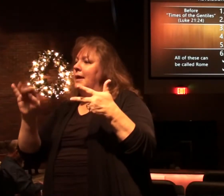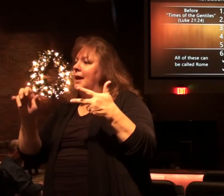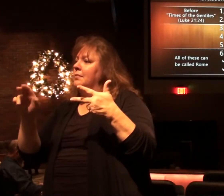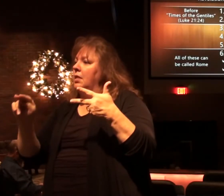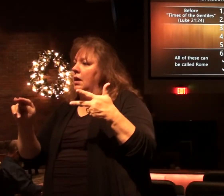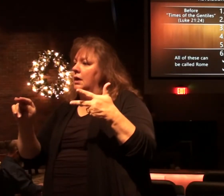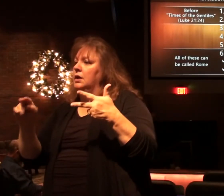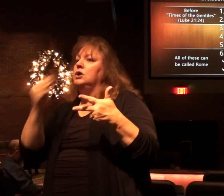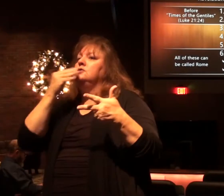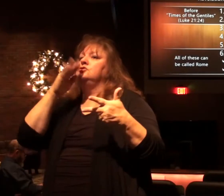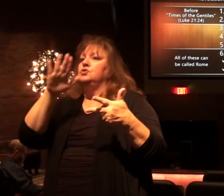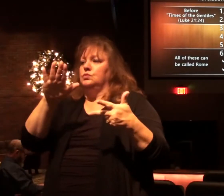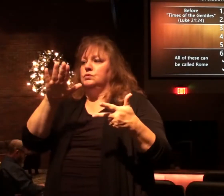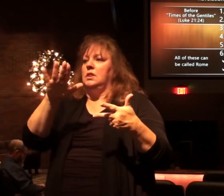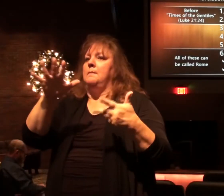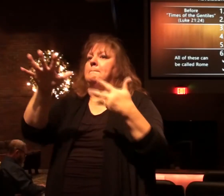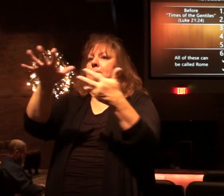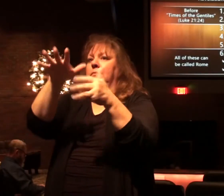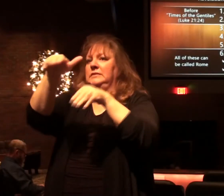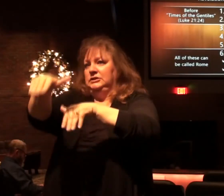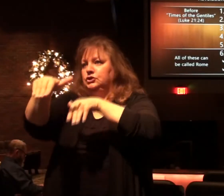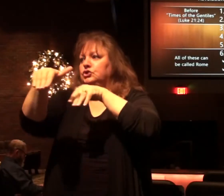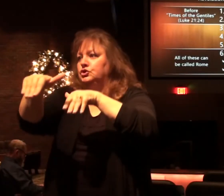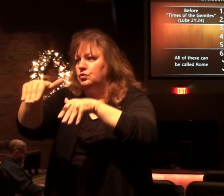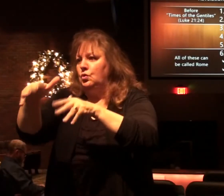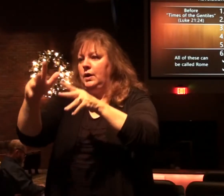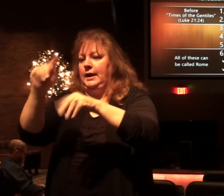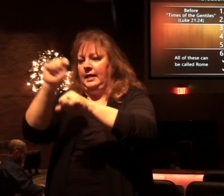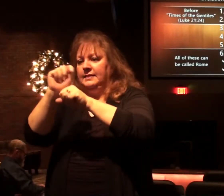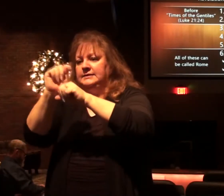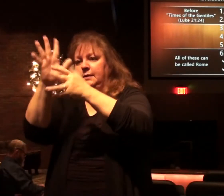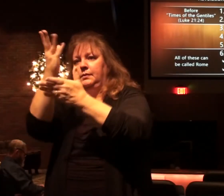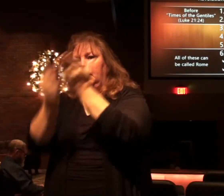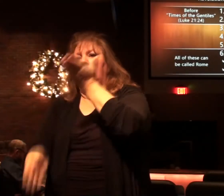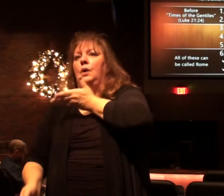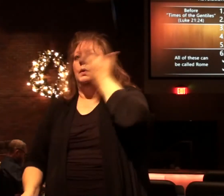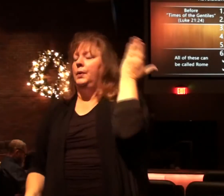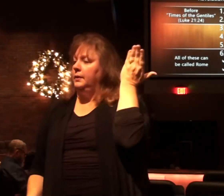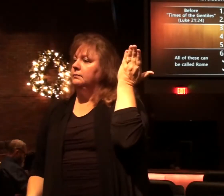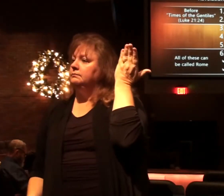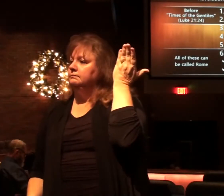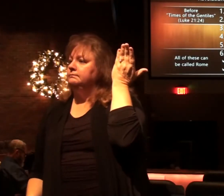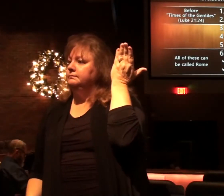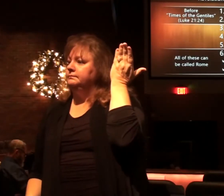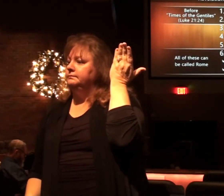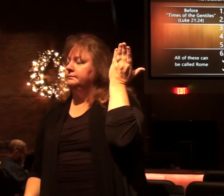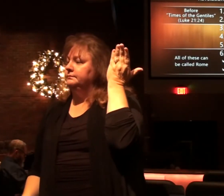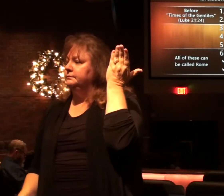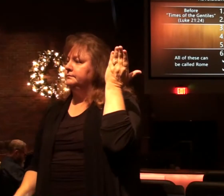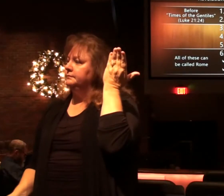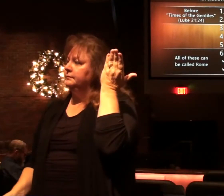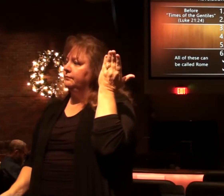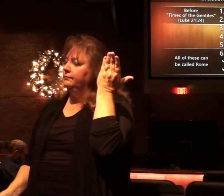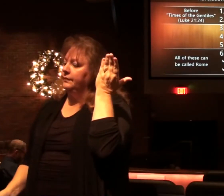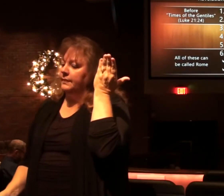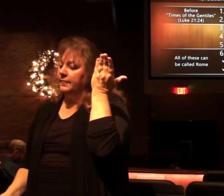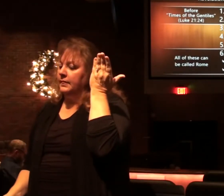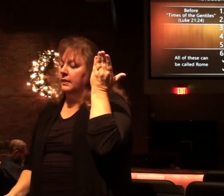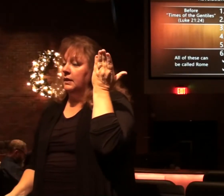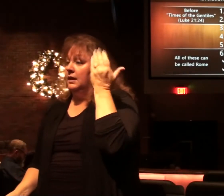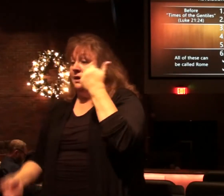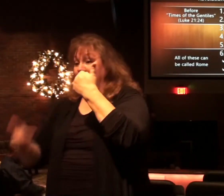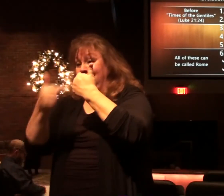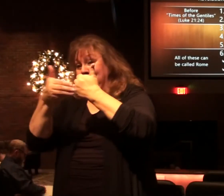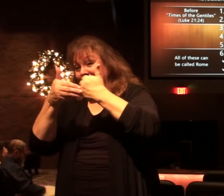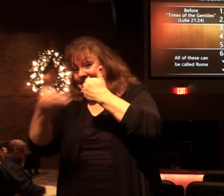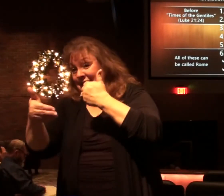is conquered, destroyed, the temple destroyed, and so on. And And from that time